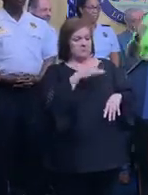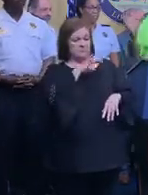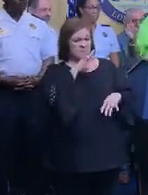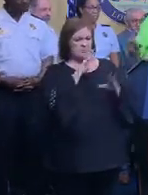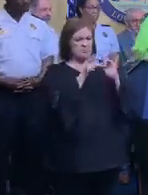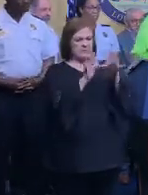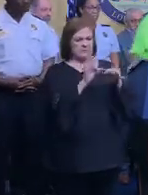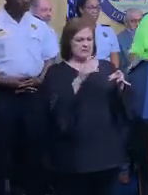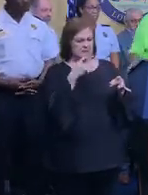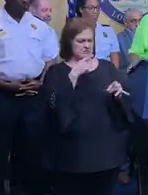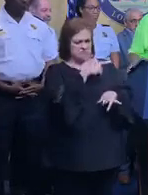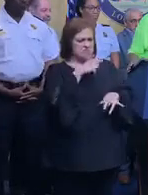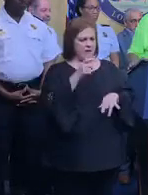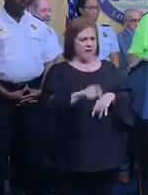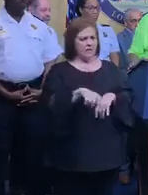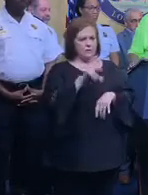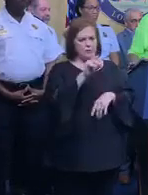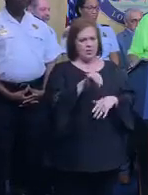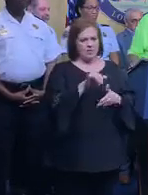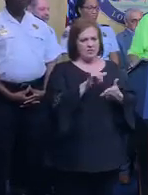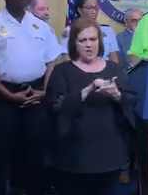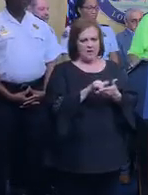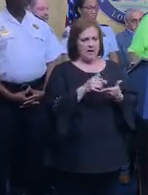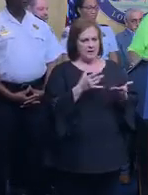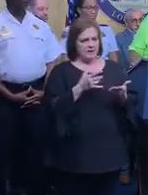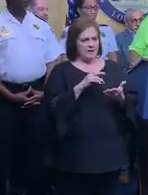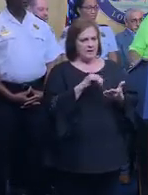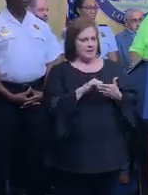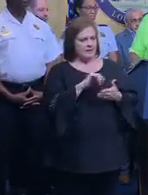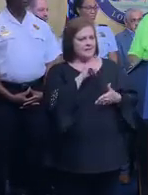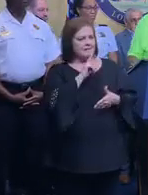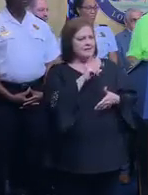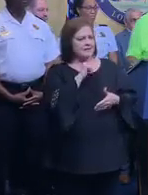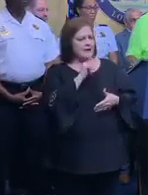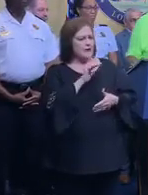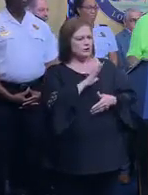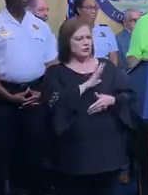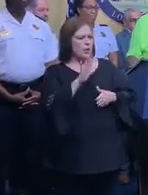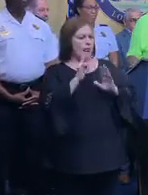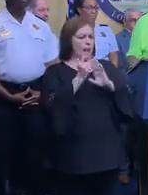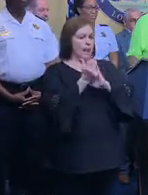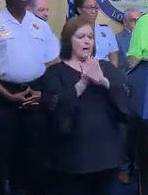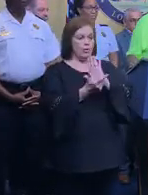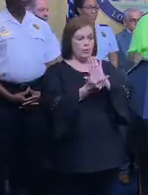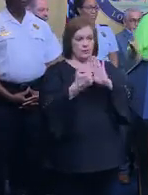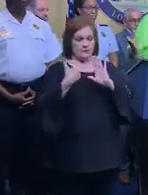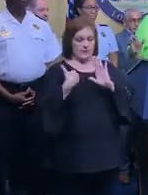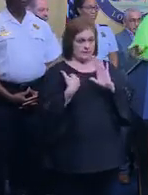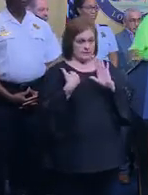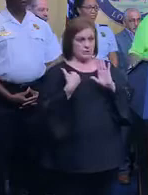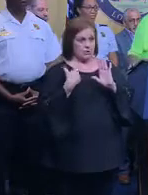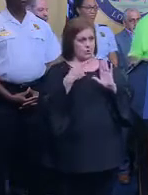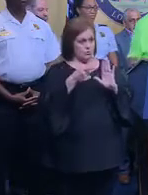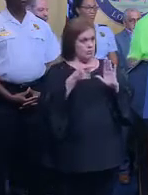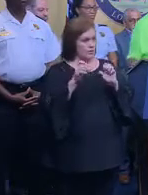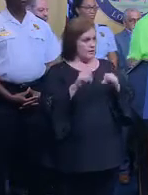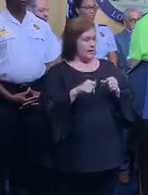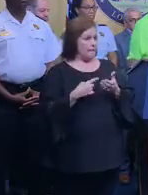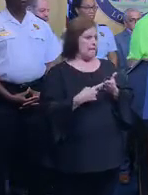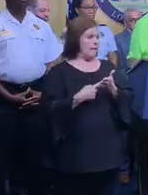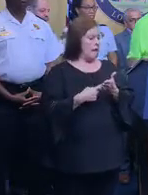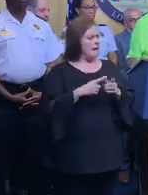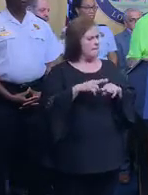responsibility, legally I don't have to do that. Well, the fact is, it's not your legal responsibility. You can even debate whether it's your